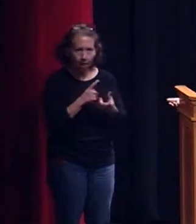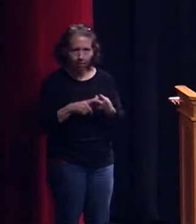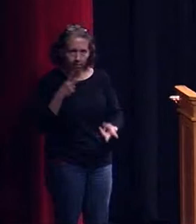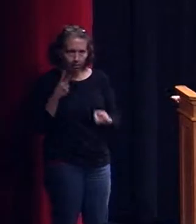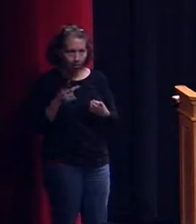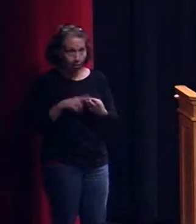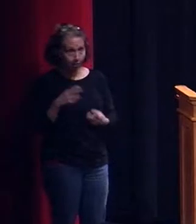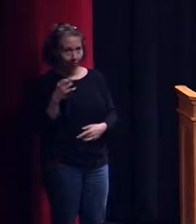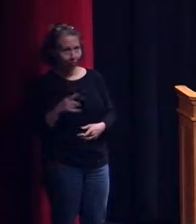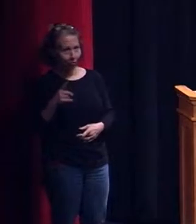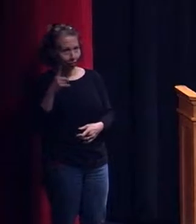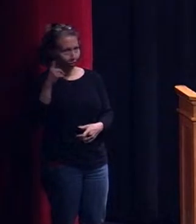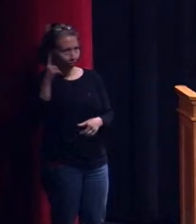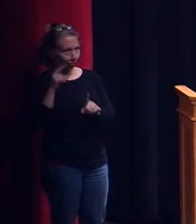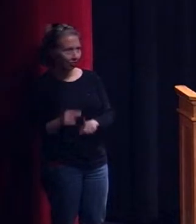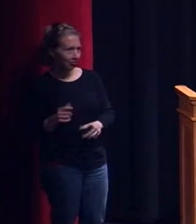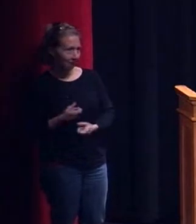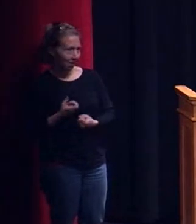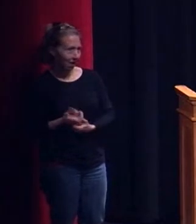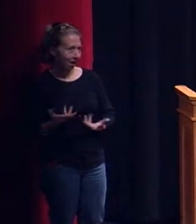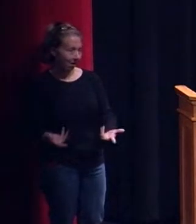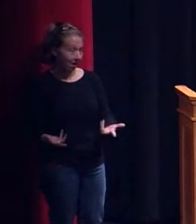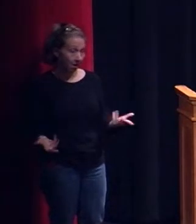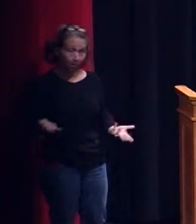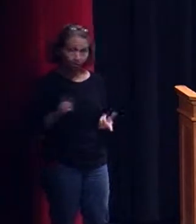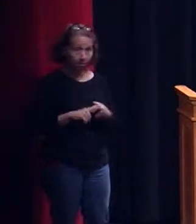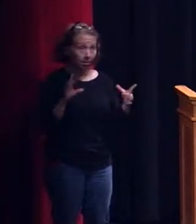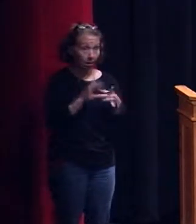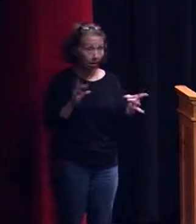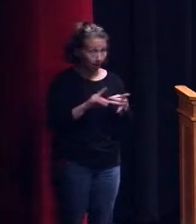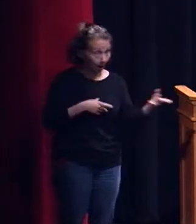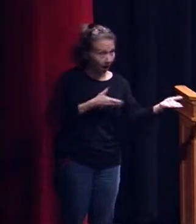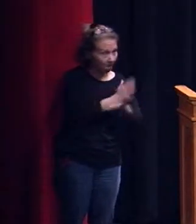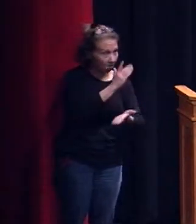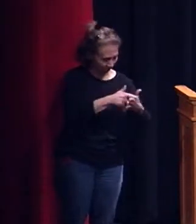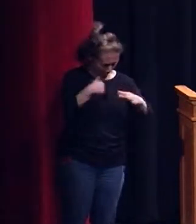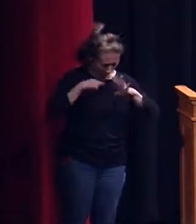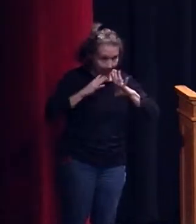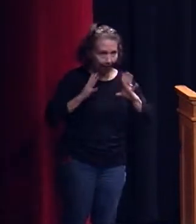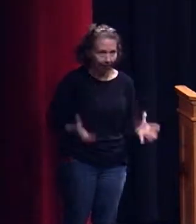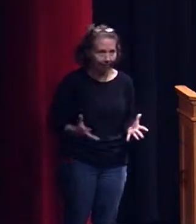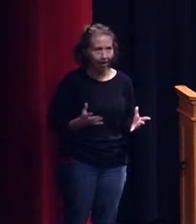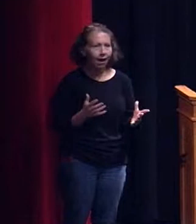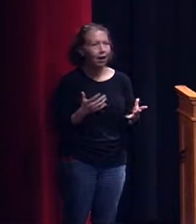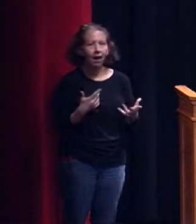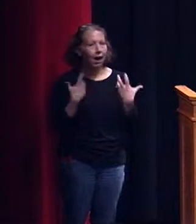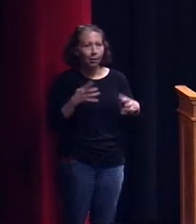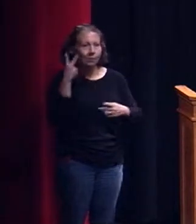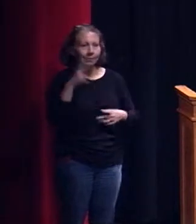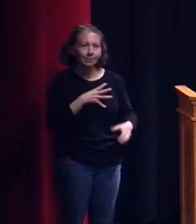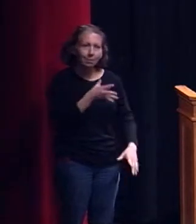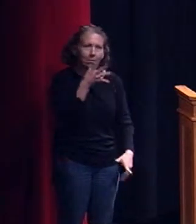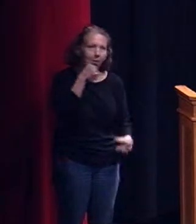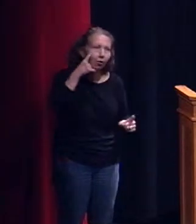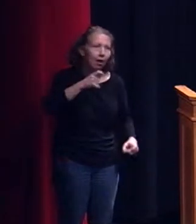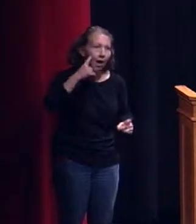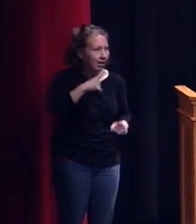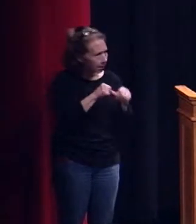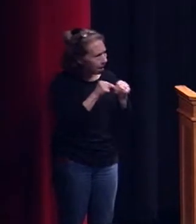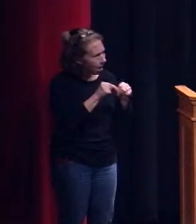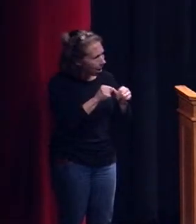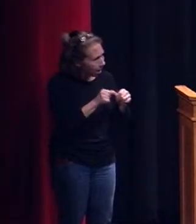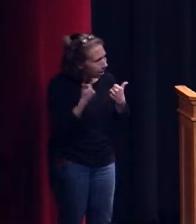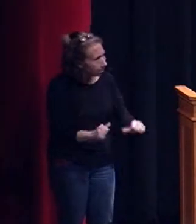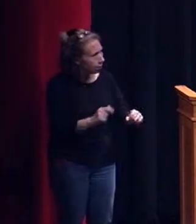rhymes. Or maybe telling myself I'm all right, I'm just fine. I hate to see my mother crying, so I tell her keep